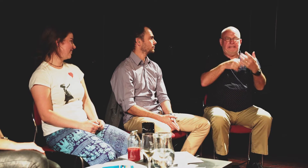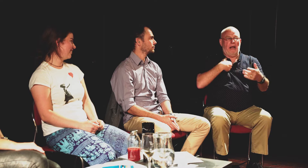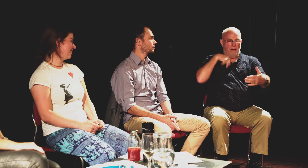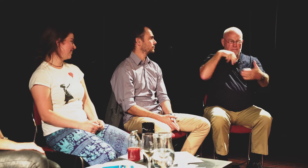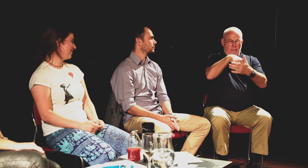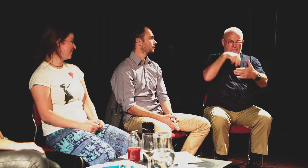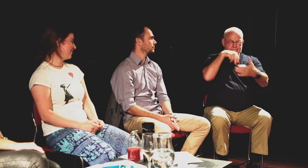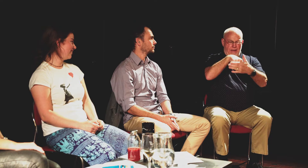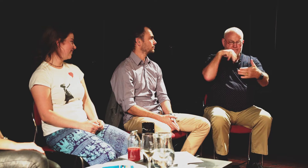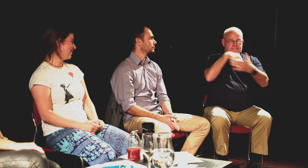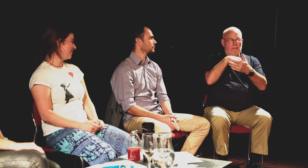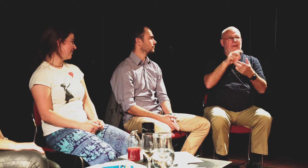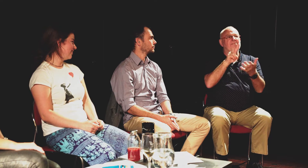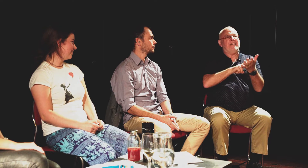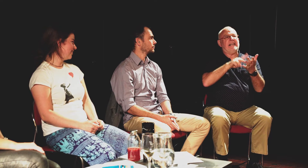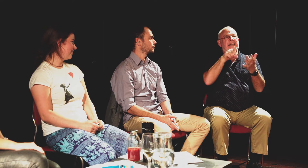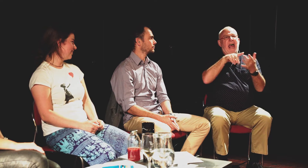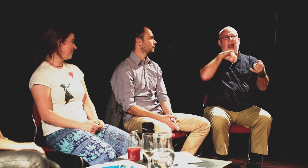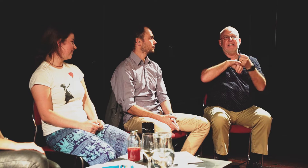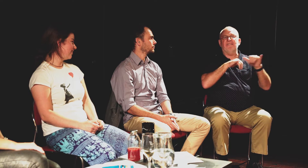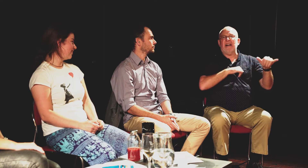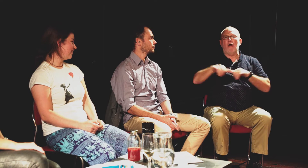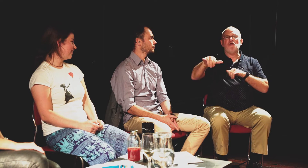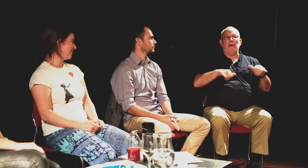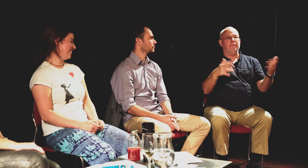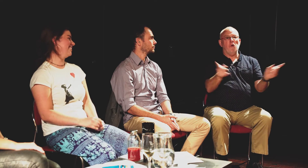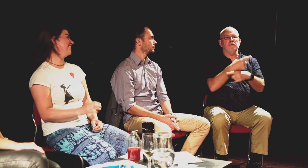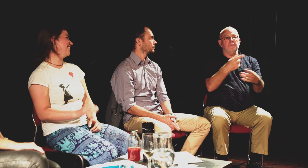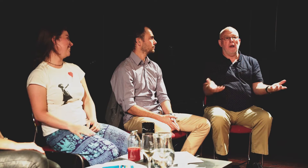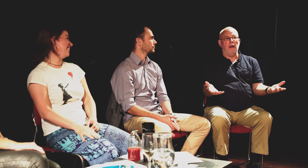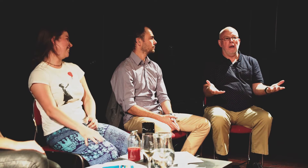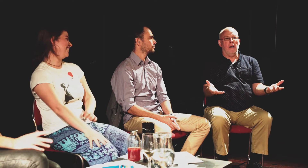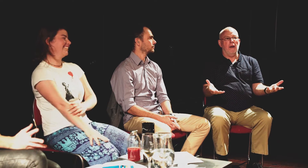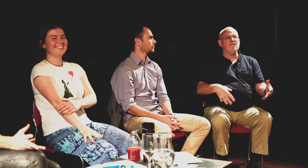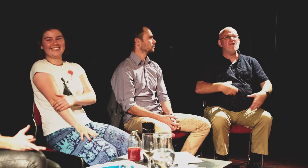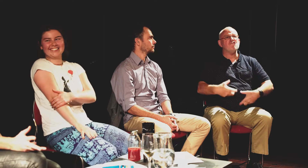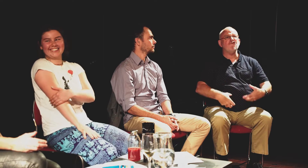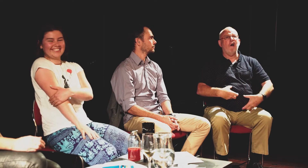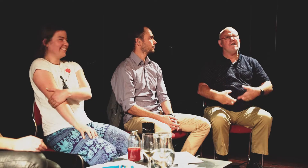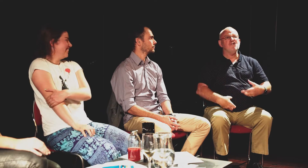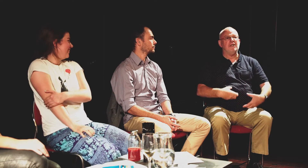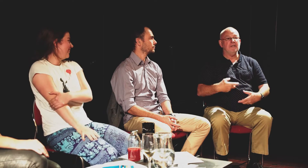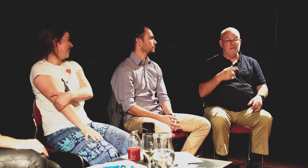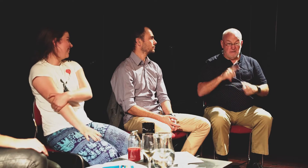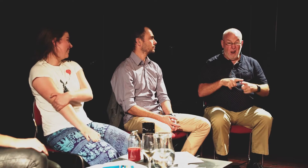Saturday, Sunday's discrimination. There's lots of blocks on a Saturday, Sunday because the video interpreting service is not able to be accessed on a Saturday and